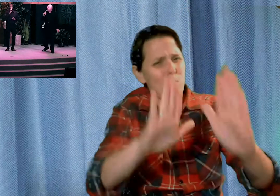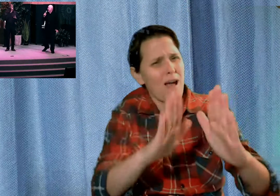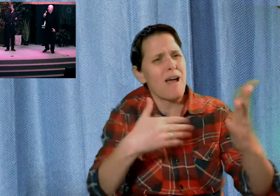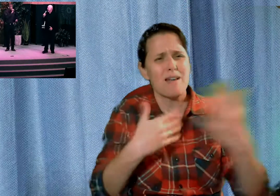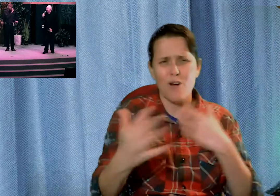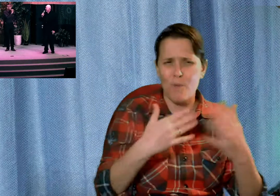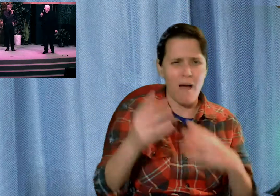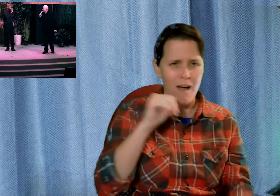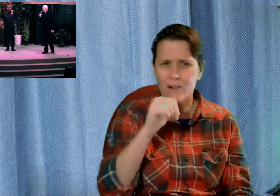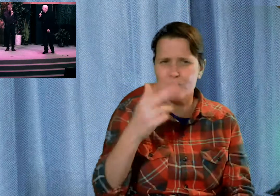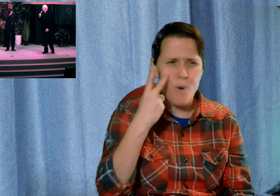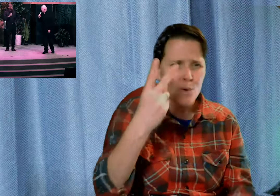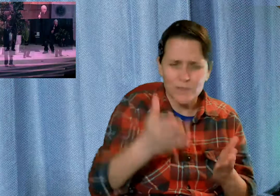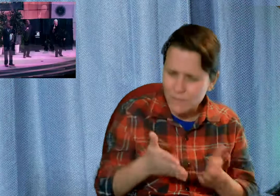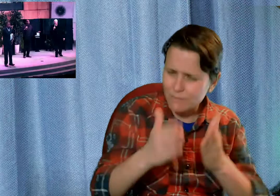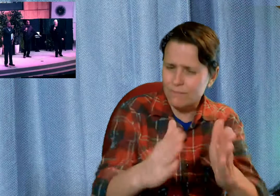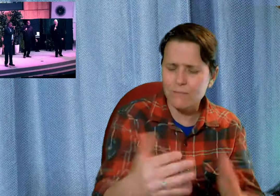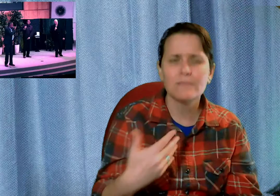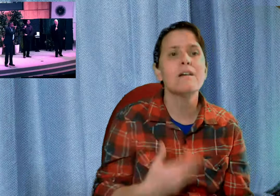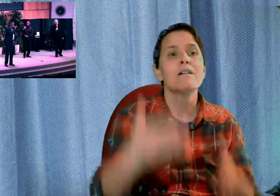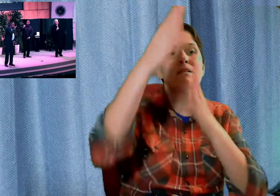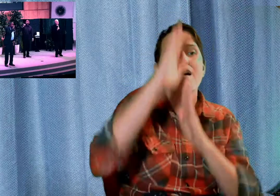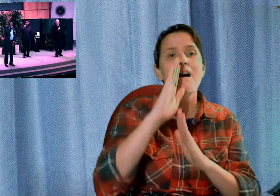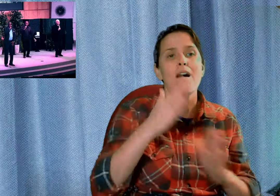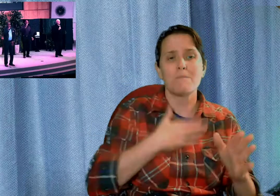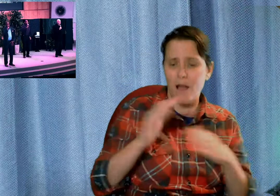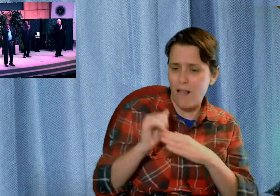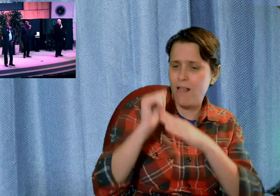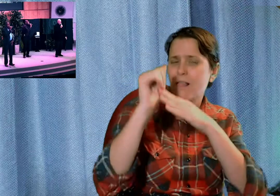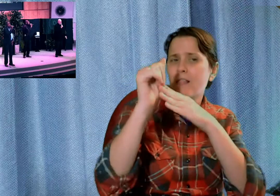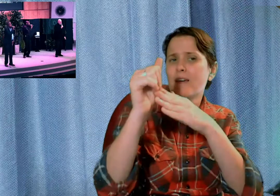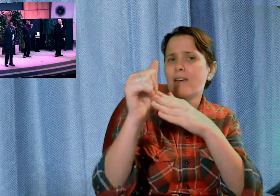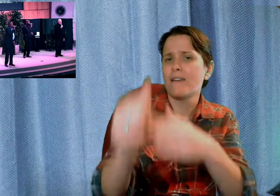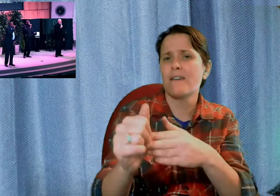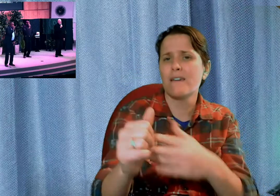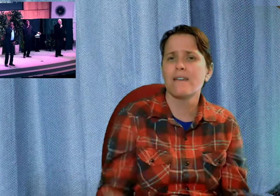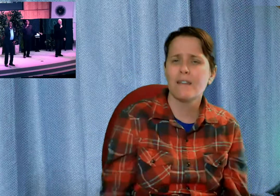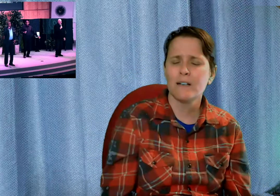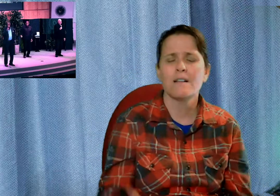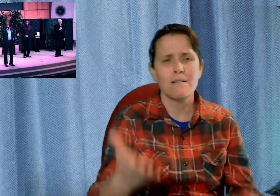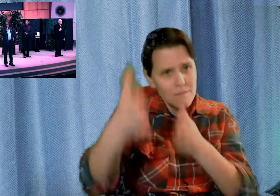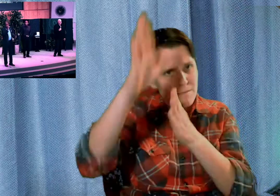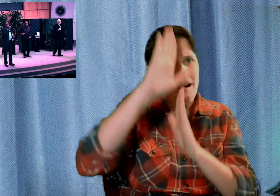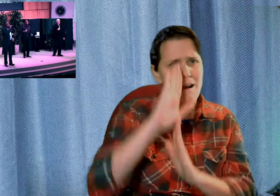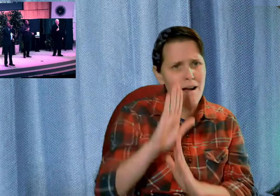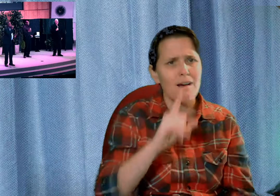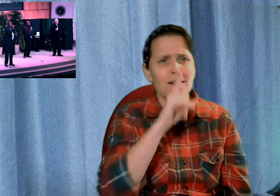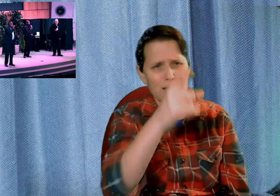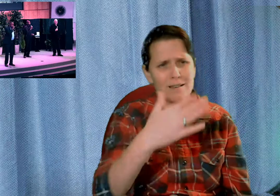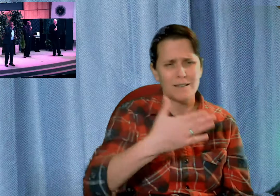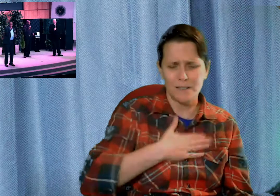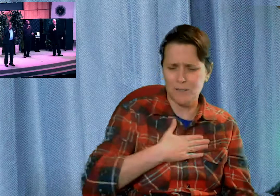way. God is my leader each and every day. He is my